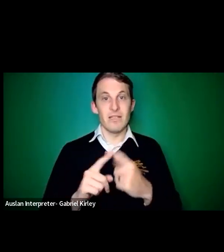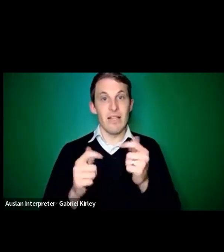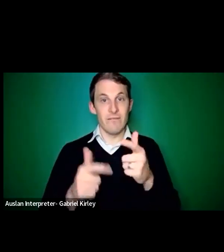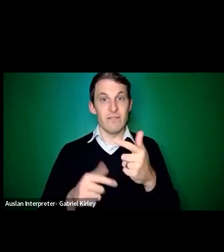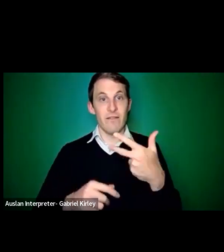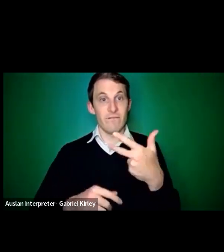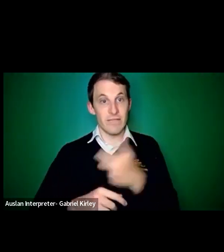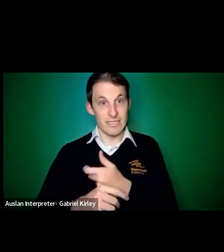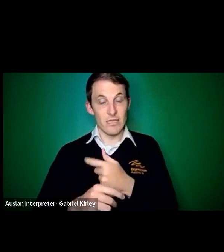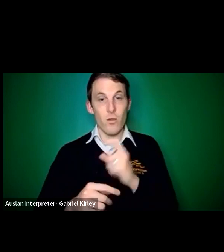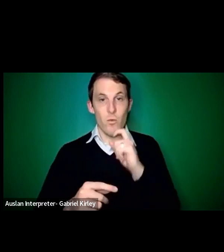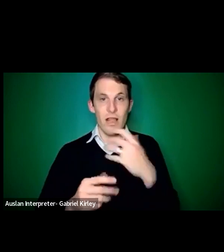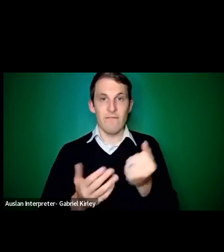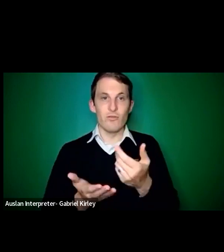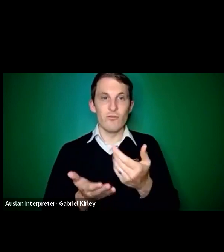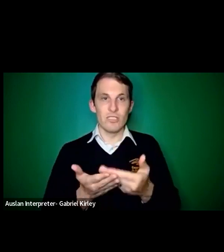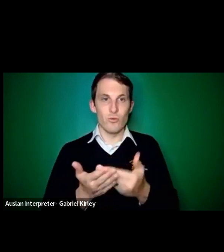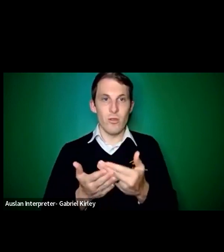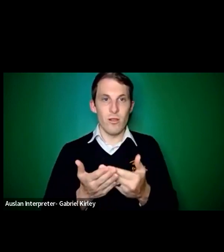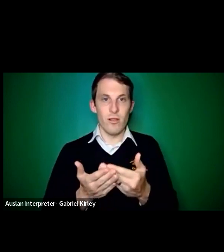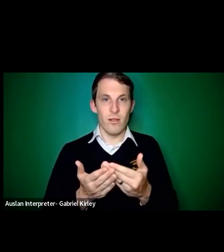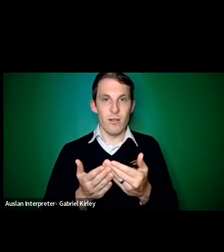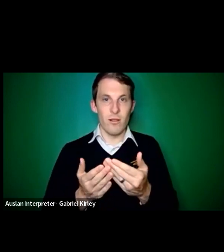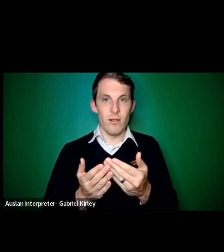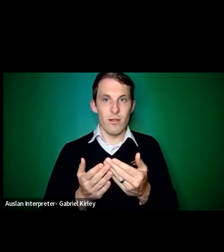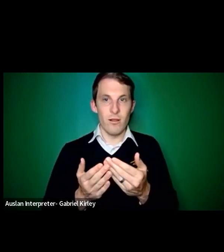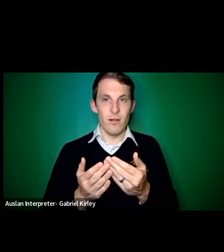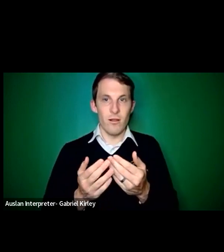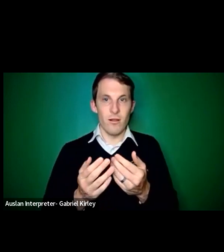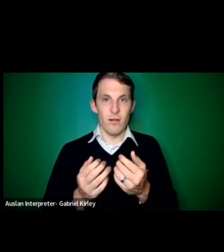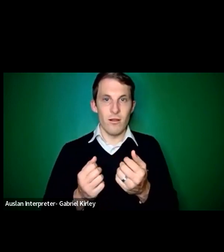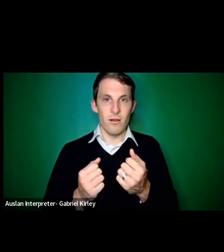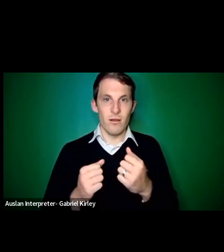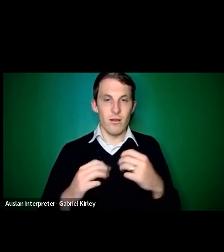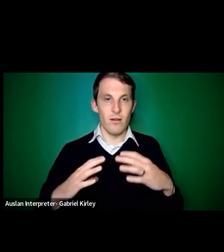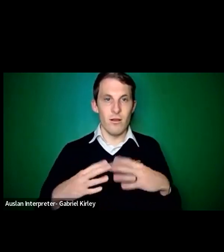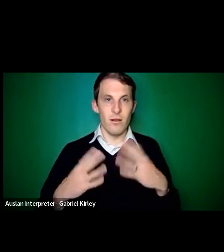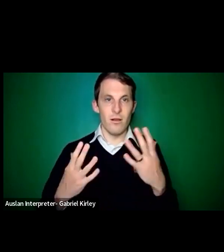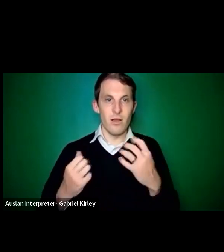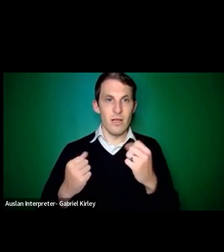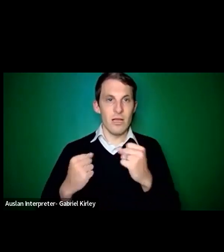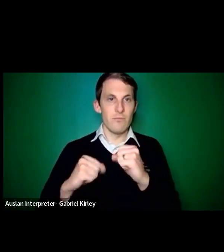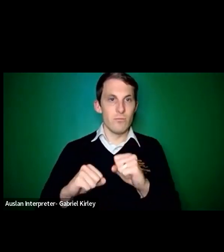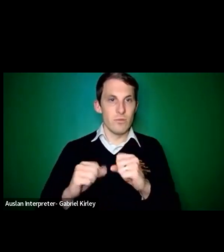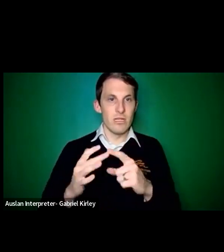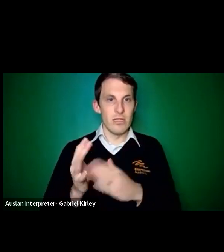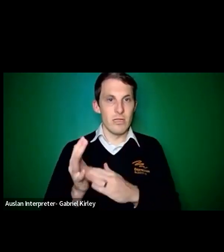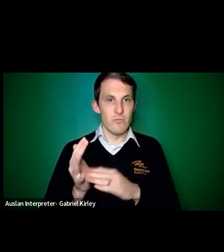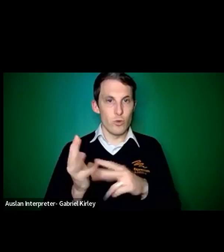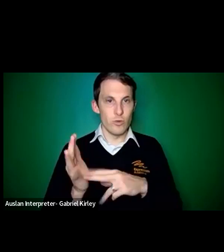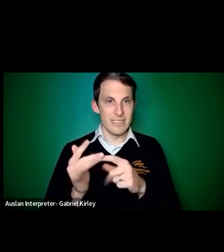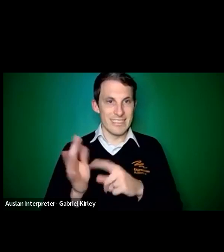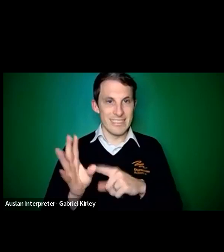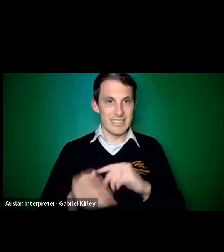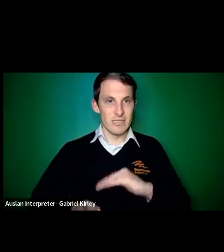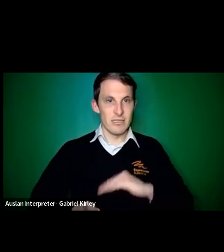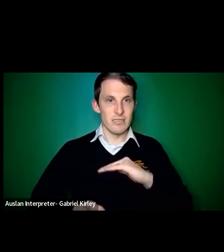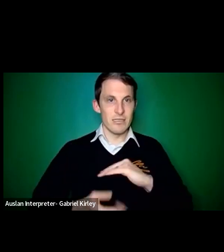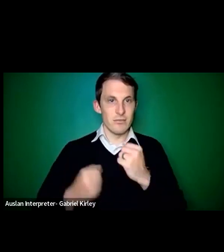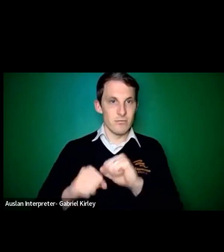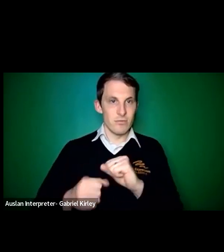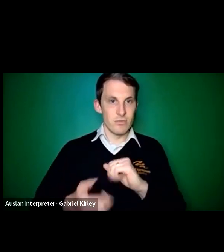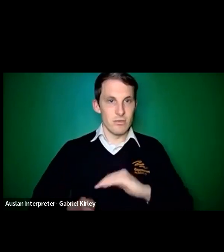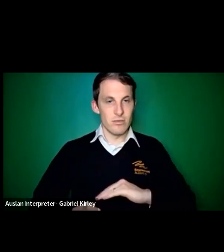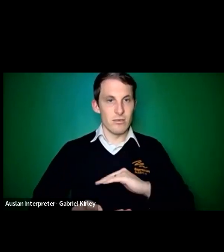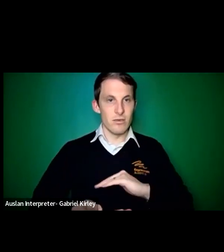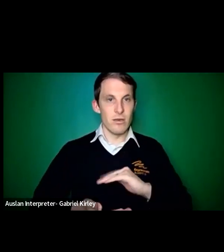have residual immunity from any of the vaccines that you've had. It's just not at an acceptable level to actually prevent severe disease,